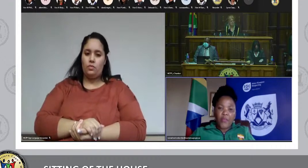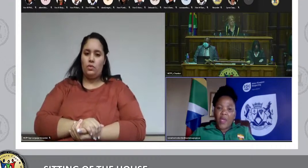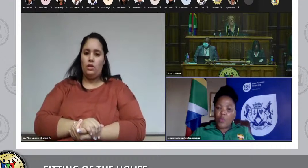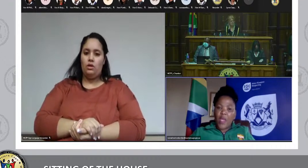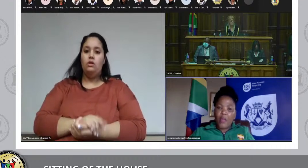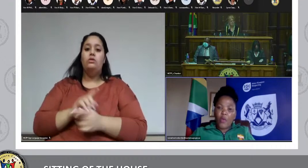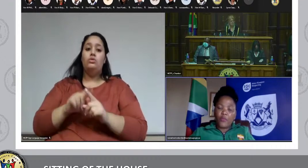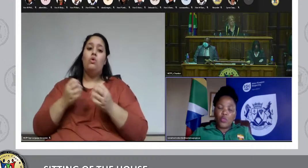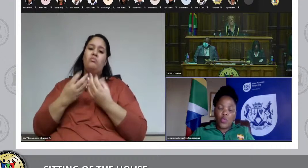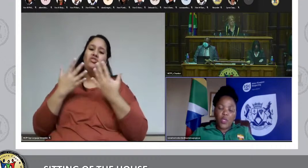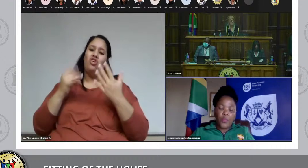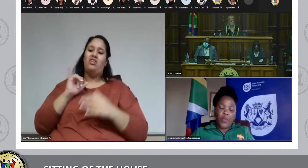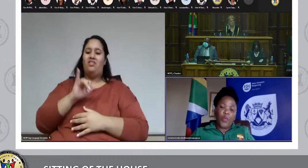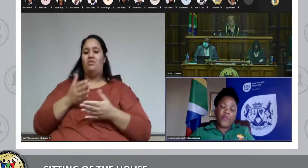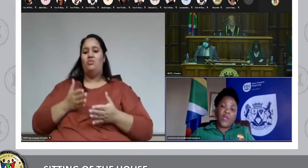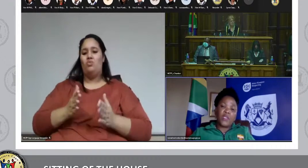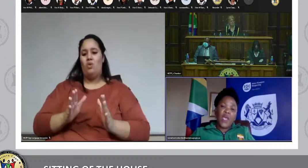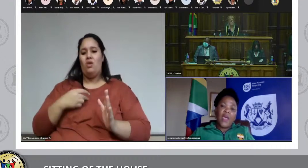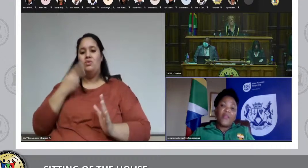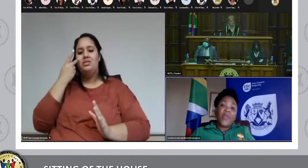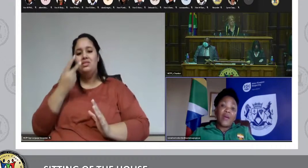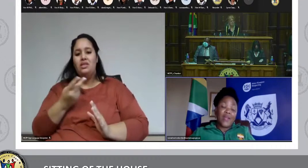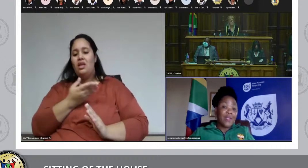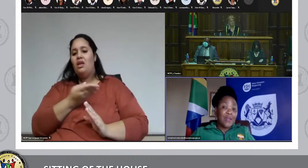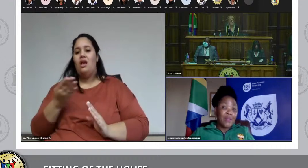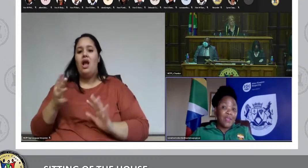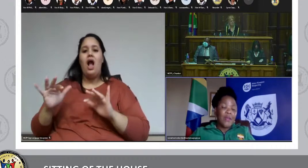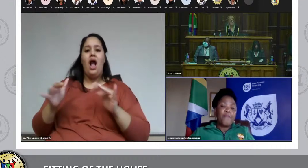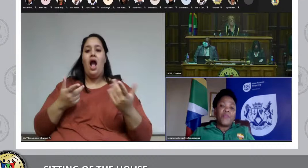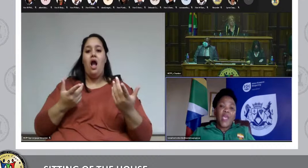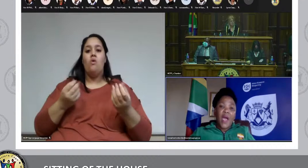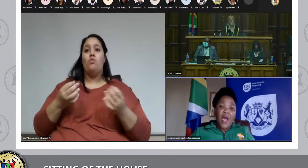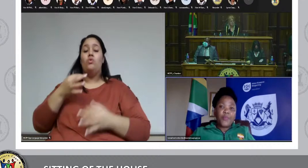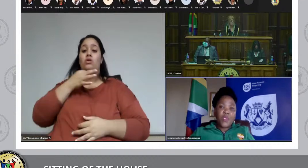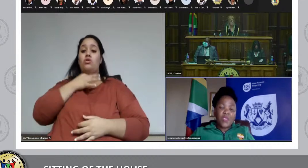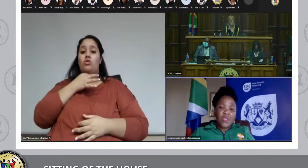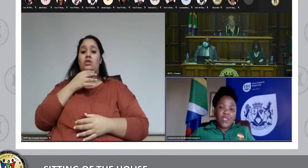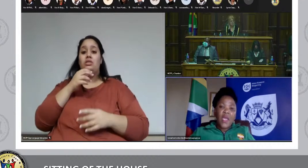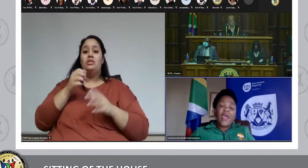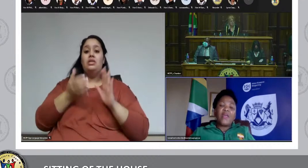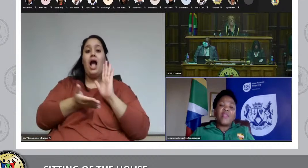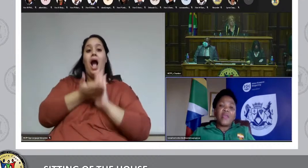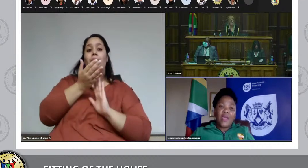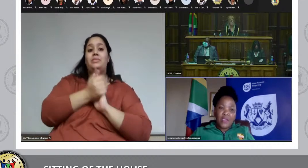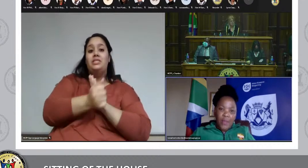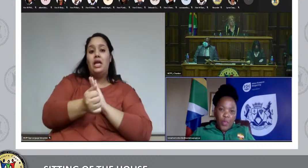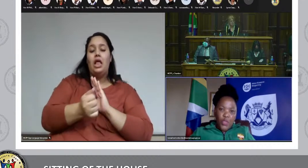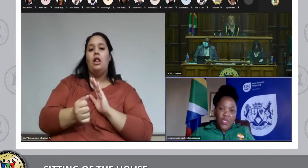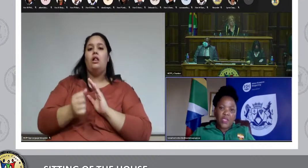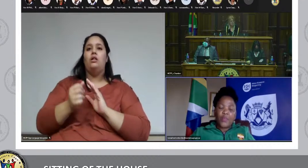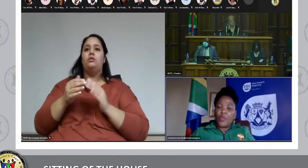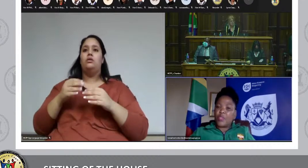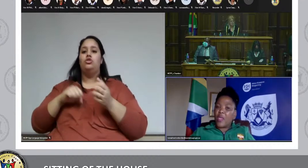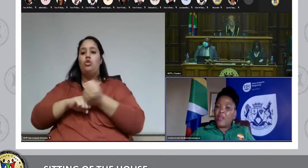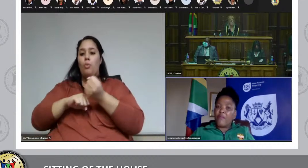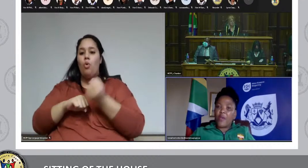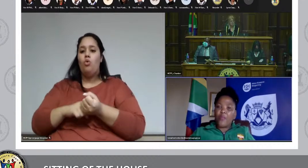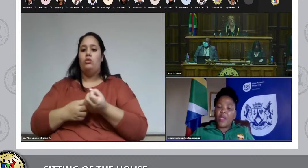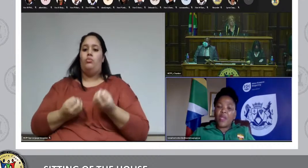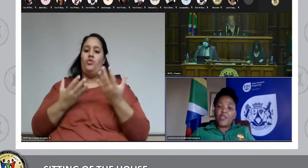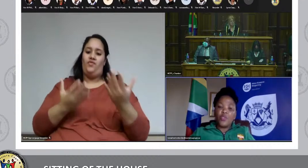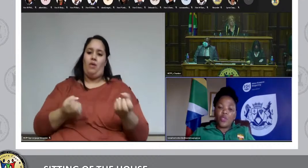around about that, where you have to look at a point that they are reskilled, they are upskilled, and they get supported because